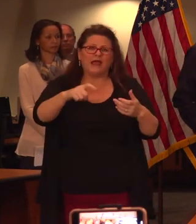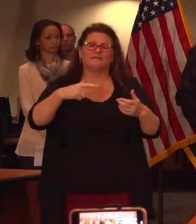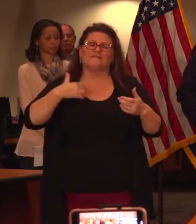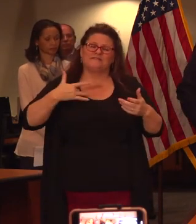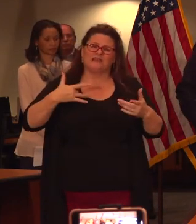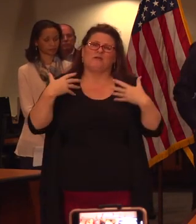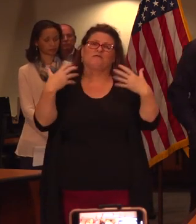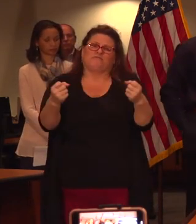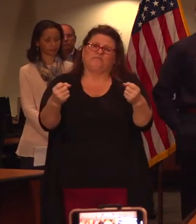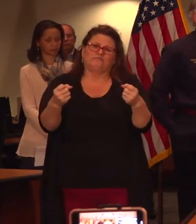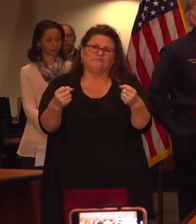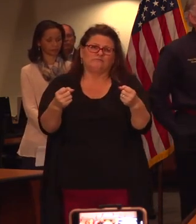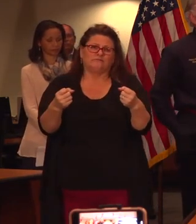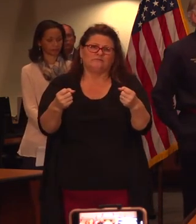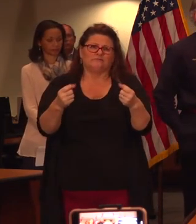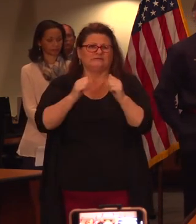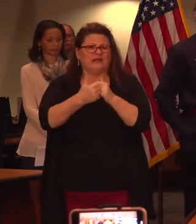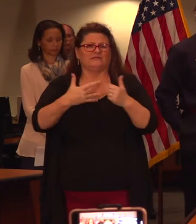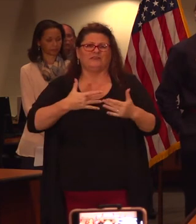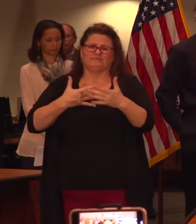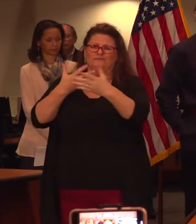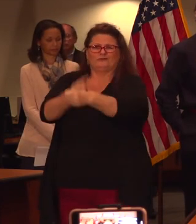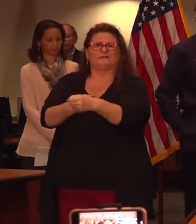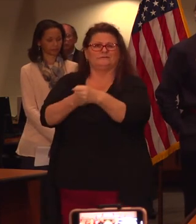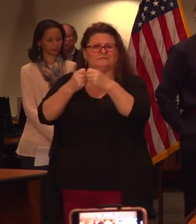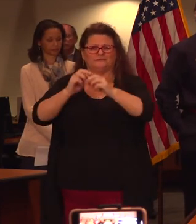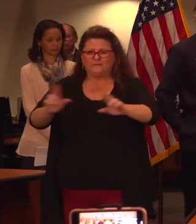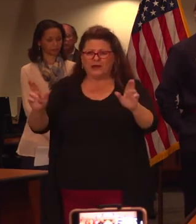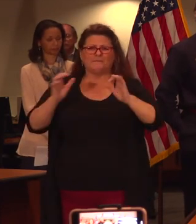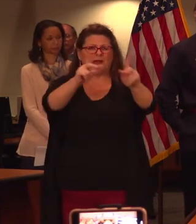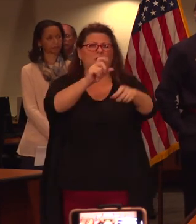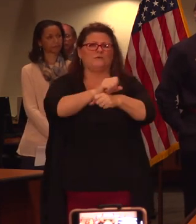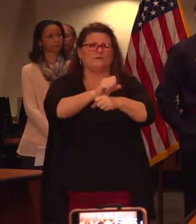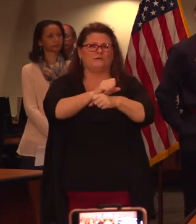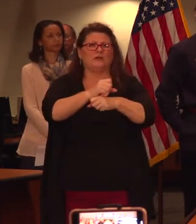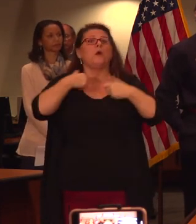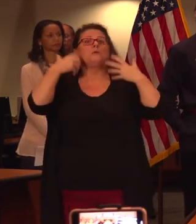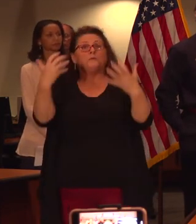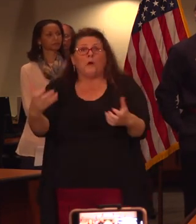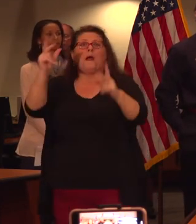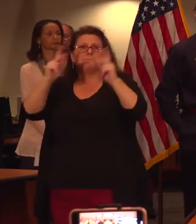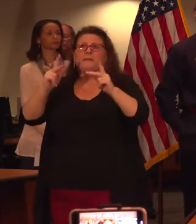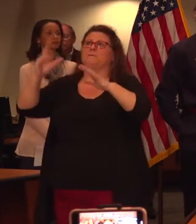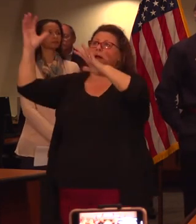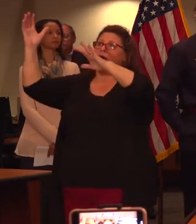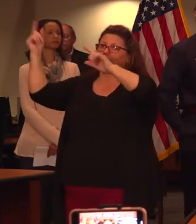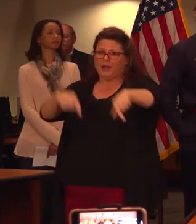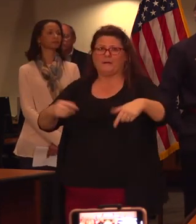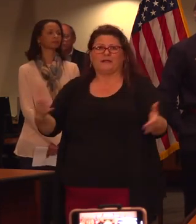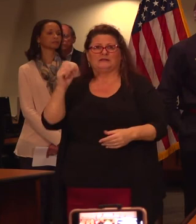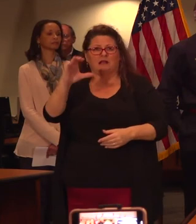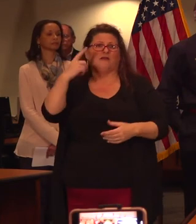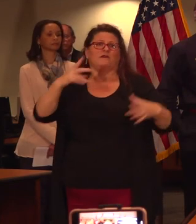the data, but how do we all regain our confidence? How do we regain the confidence that people want to come to South Carolina on vacation? How do we make it